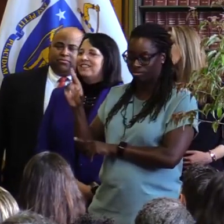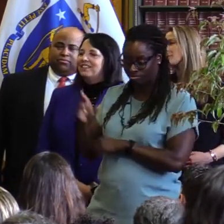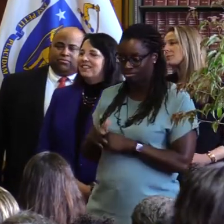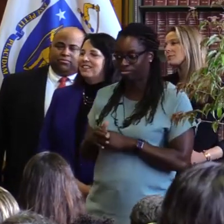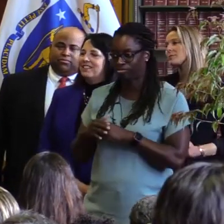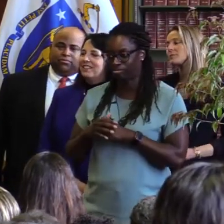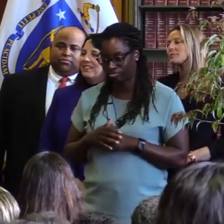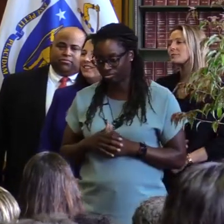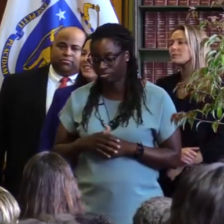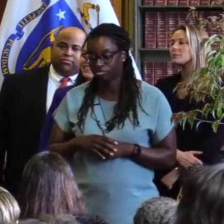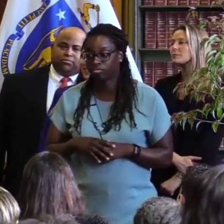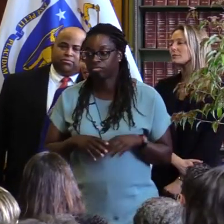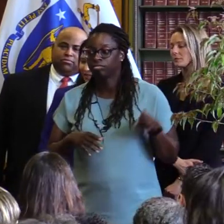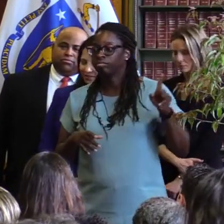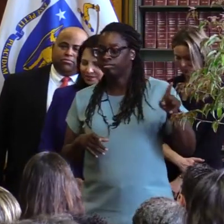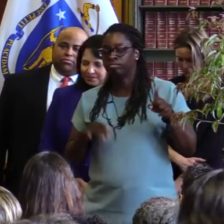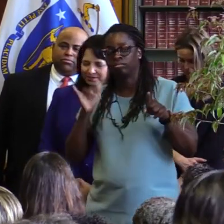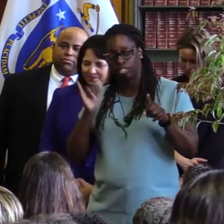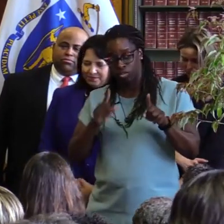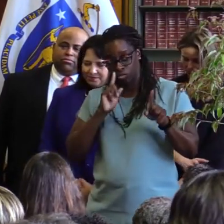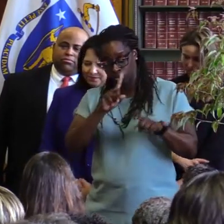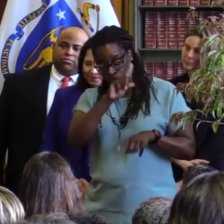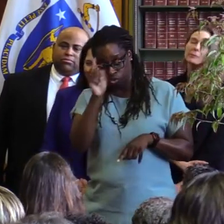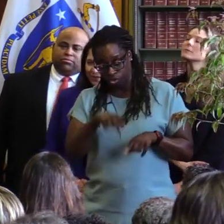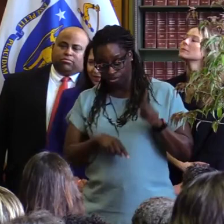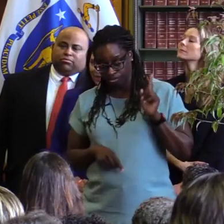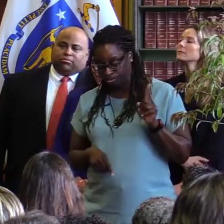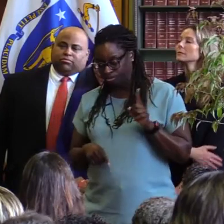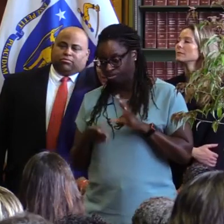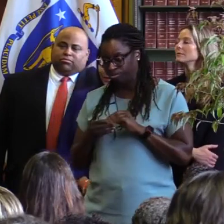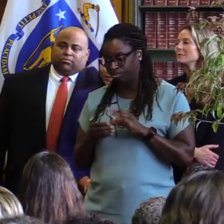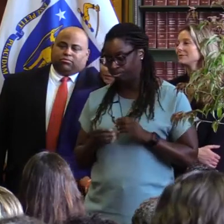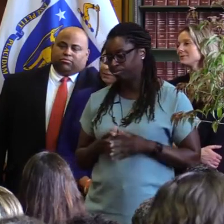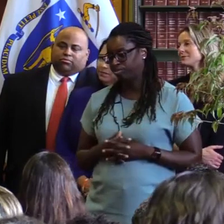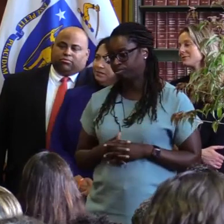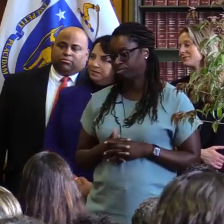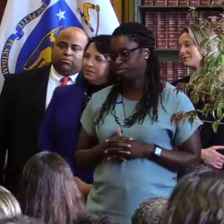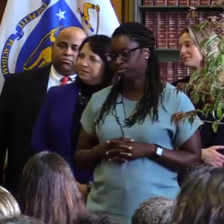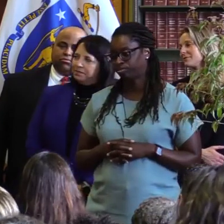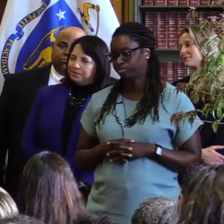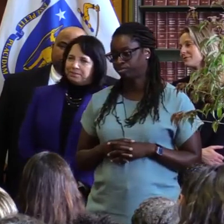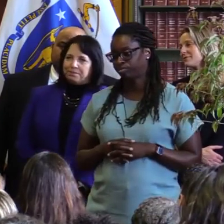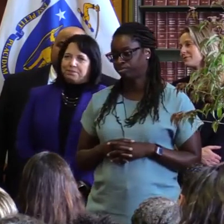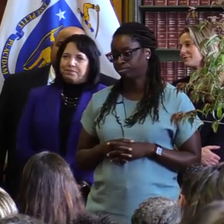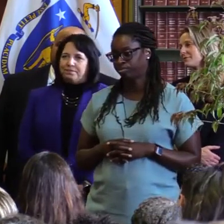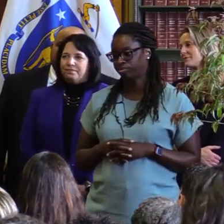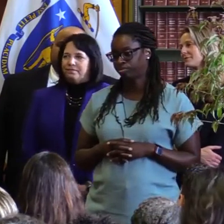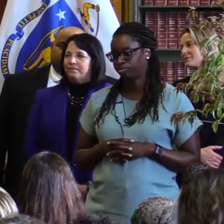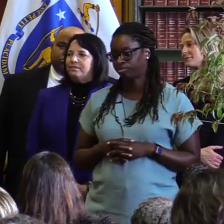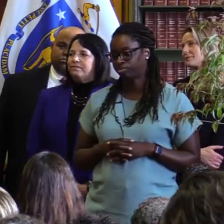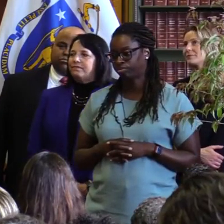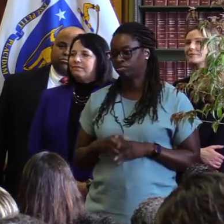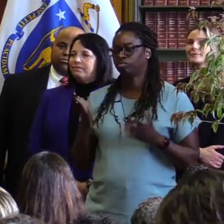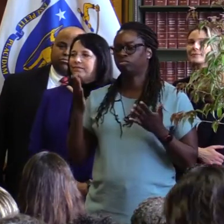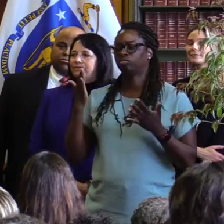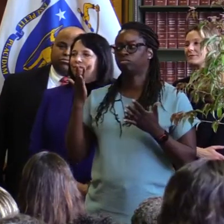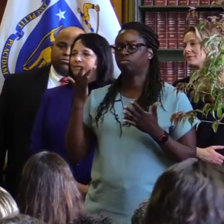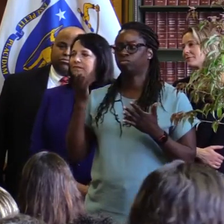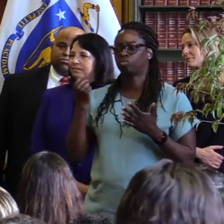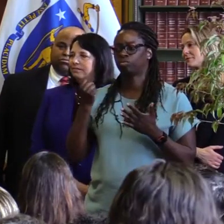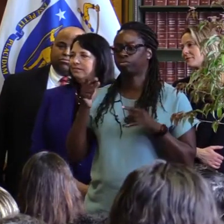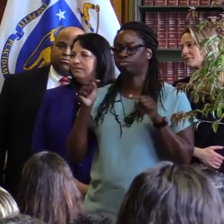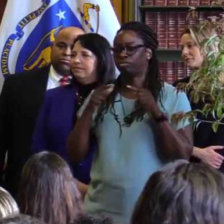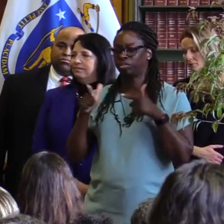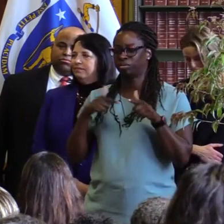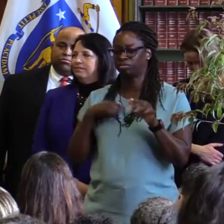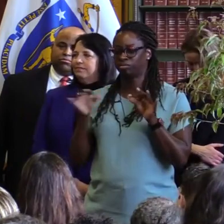know, the way I think about it, it was described to me as, I'll say this. First of all, it's a great